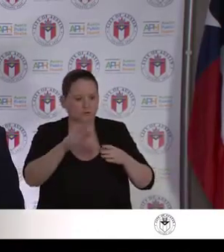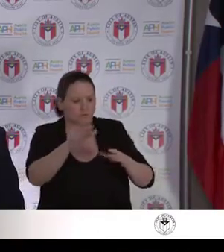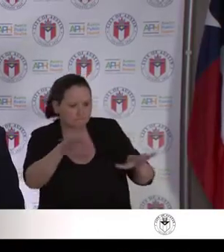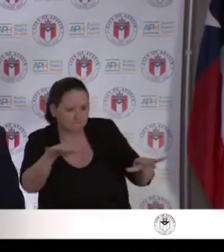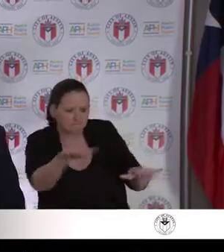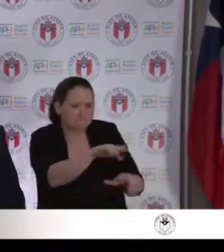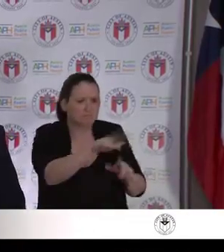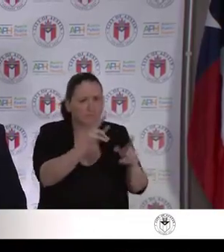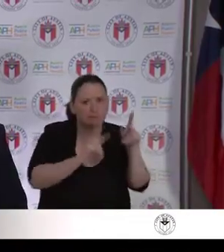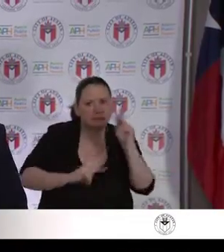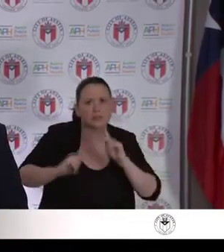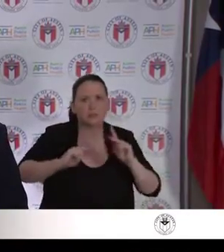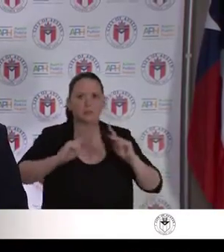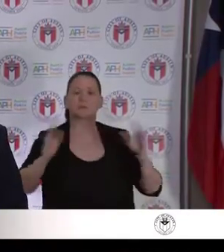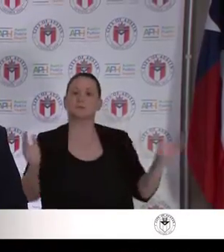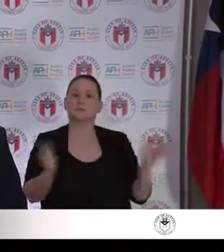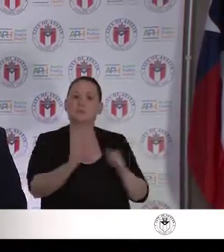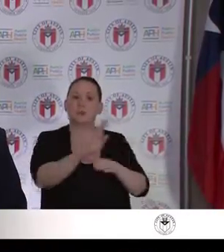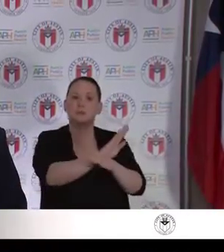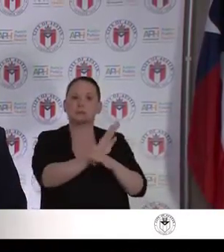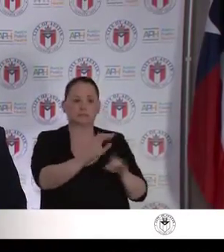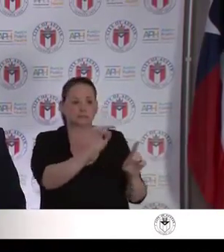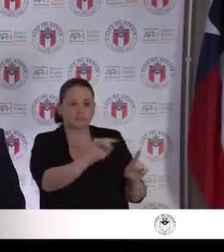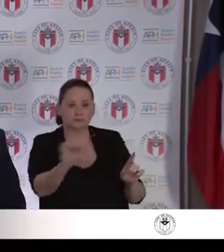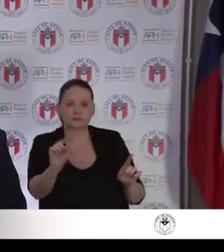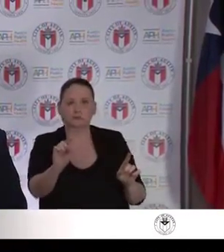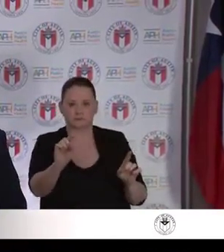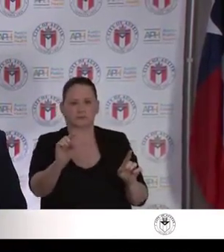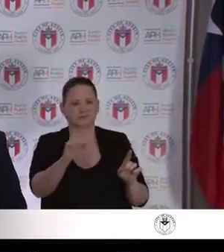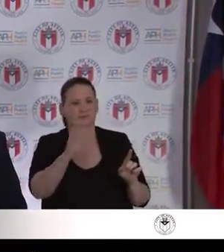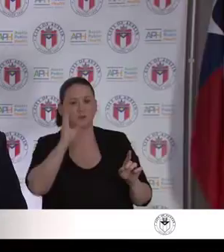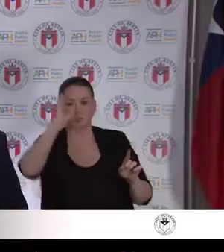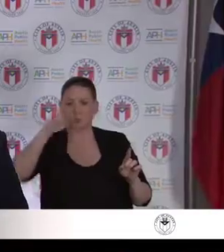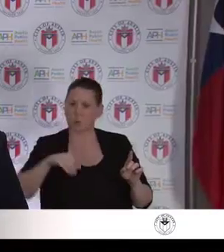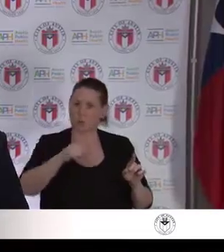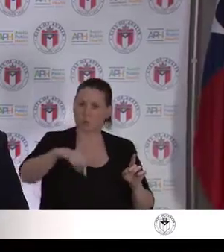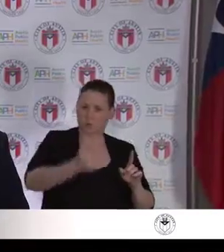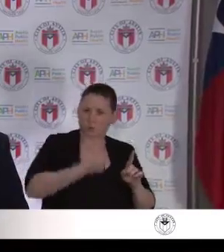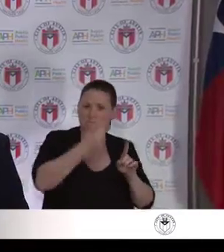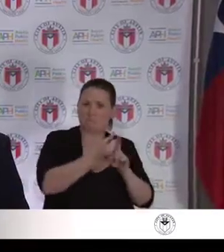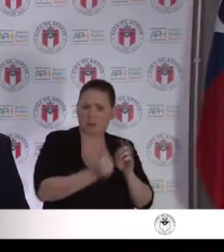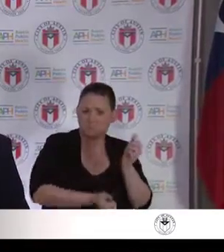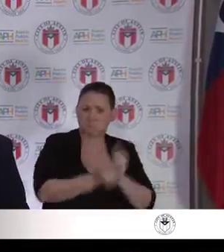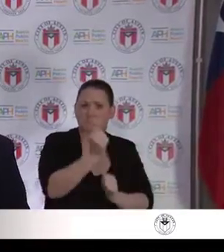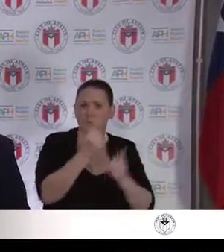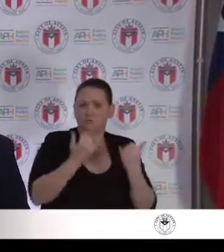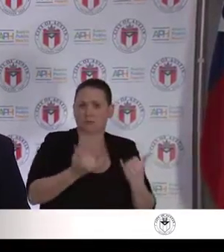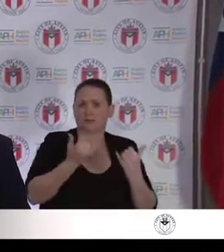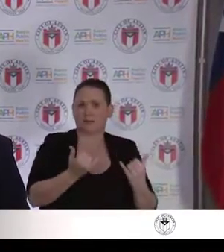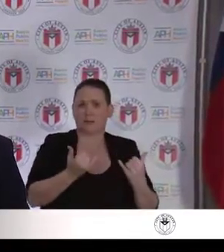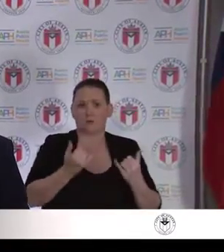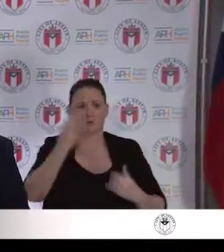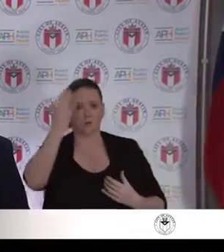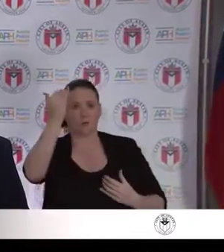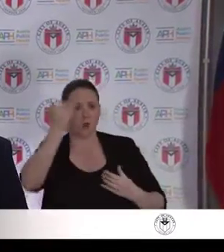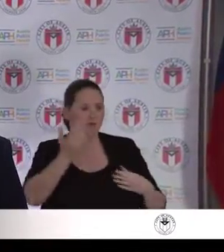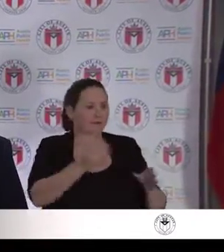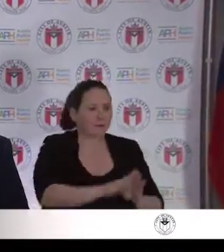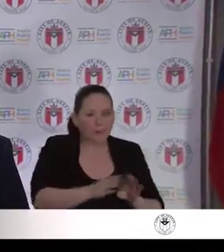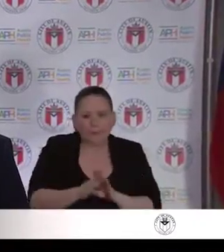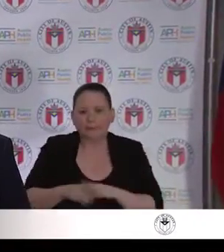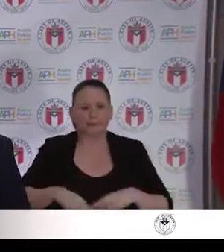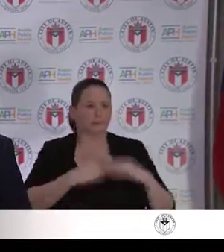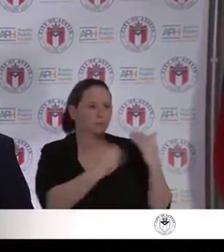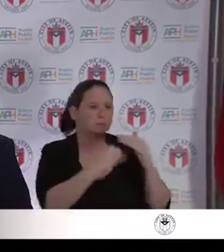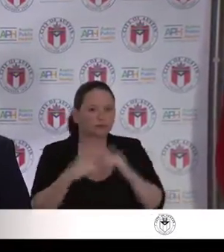the small businesses that are being impacted the most right now by these closures, these